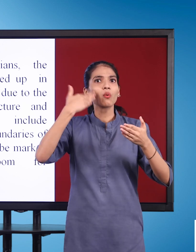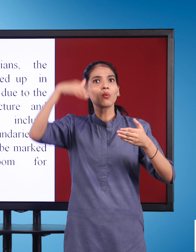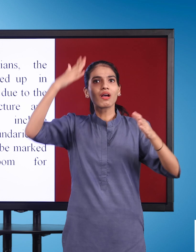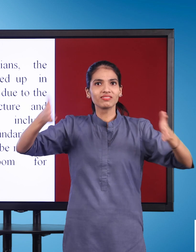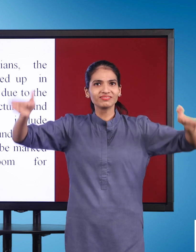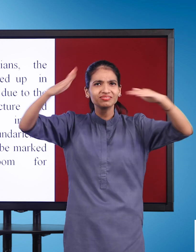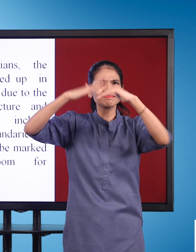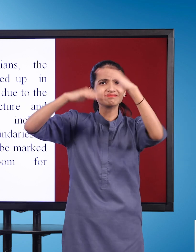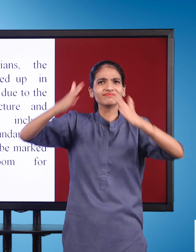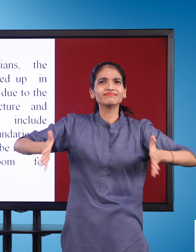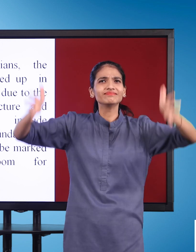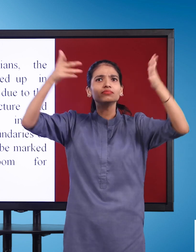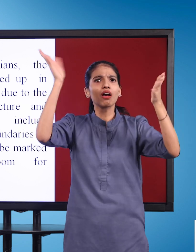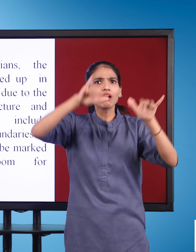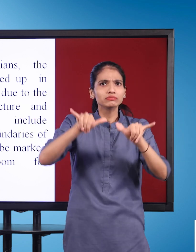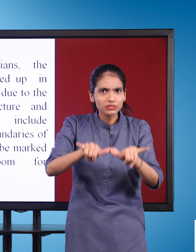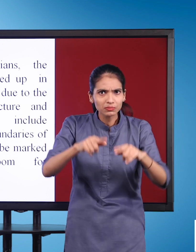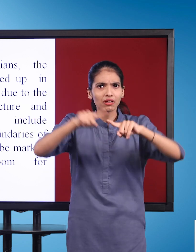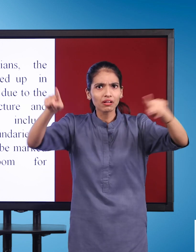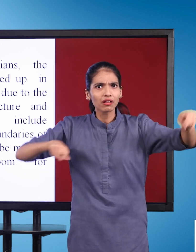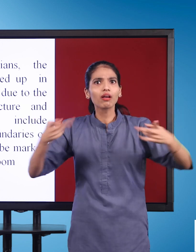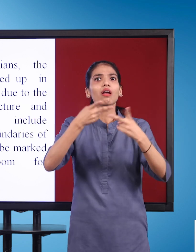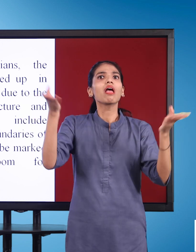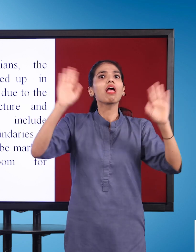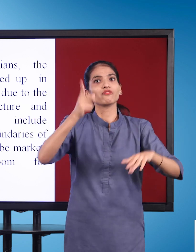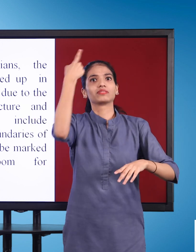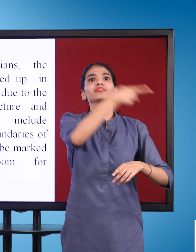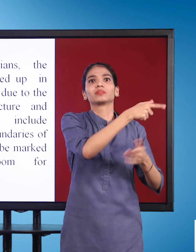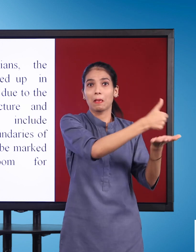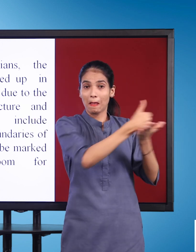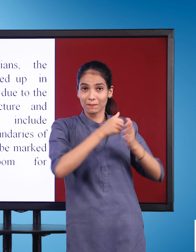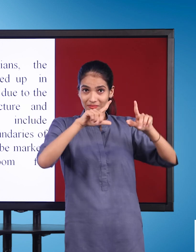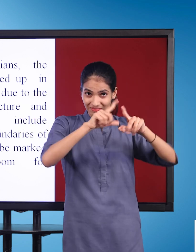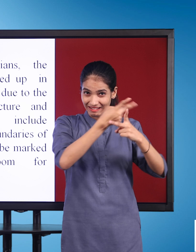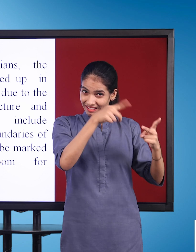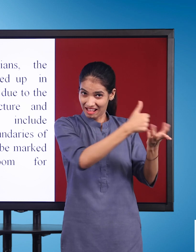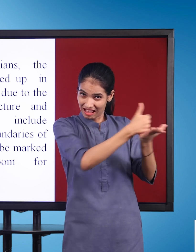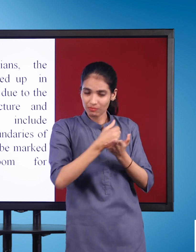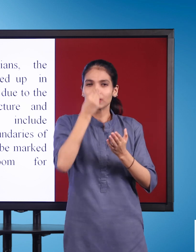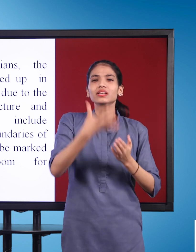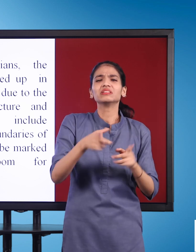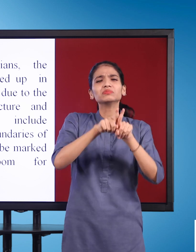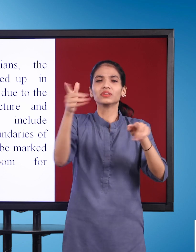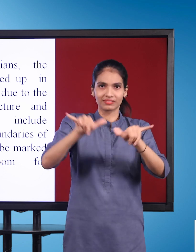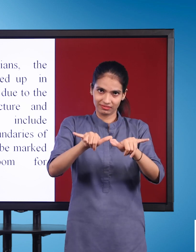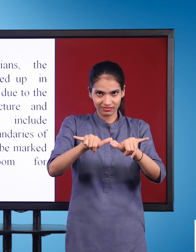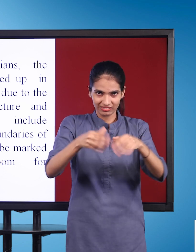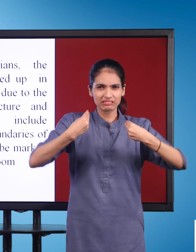art, architecture and measurement. These include occasions when the boundaries of cultivated lands had to